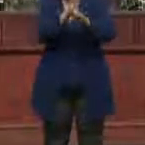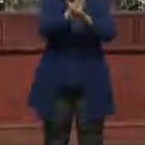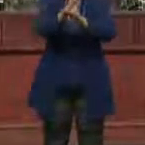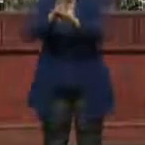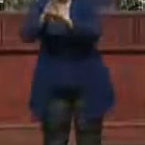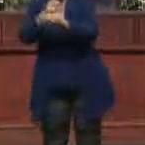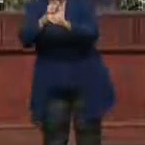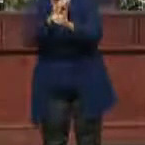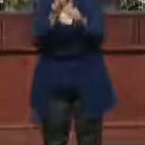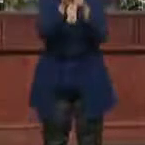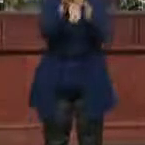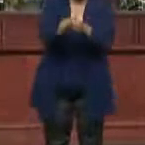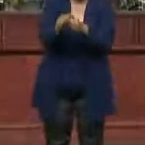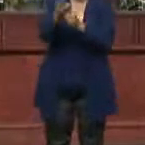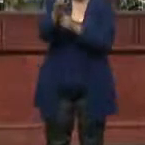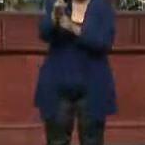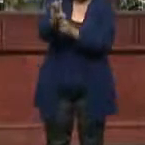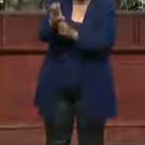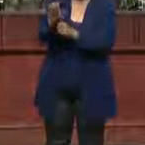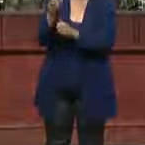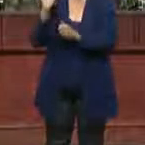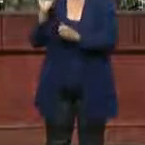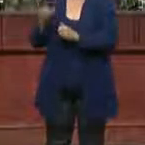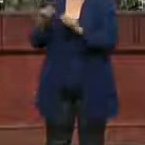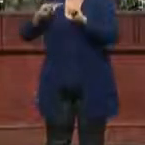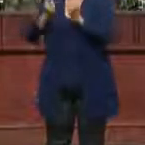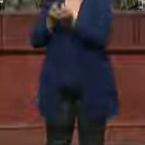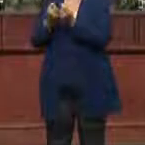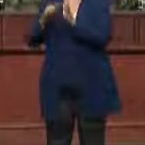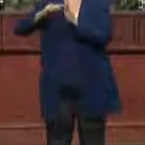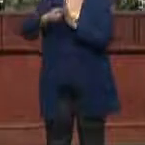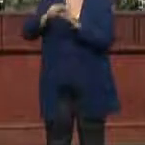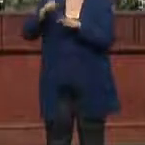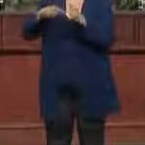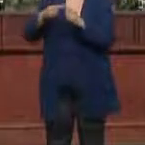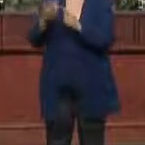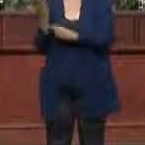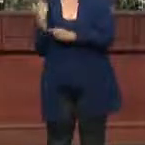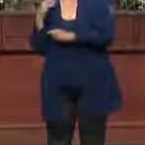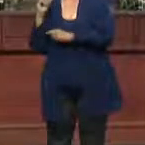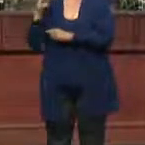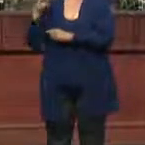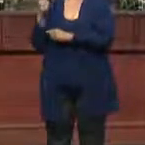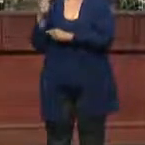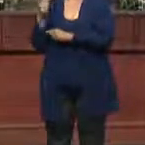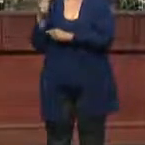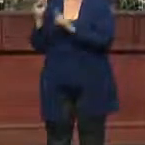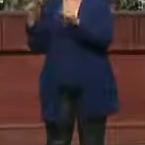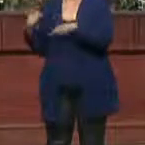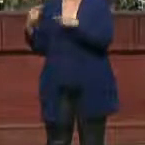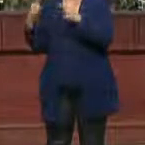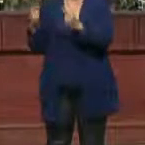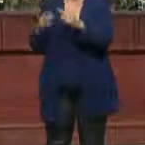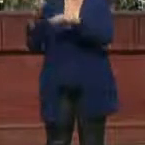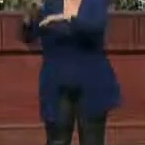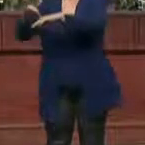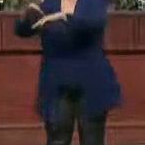that they're doing. Since the team started back in August, they have visited nearly 6,000